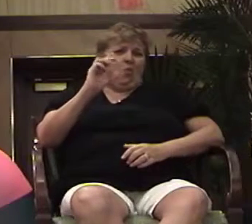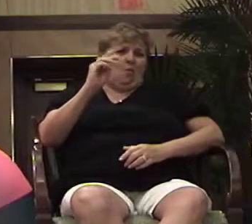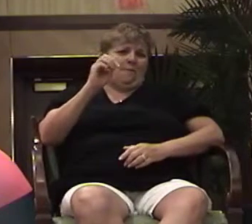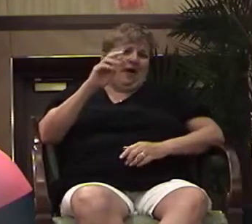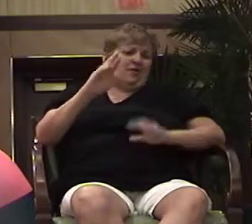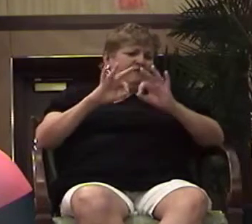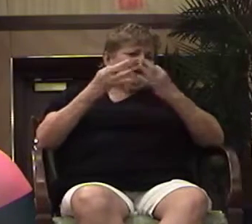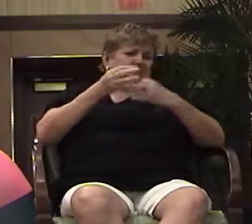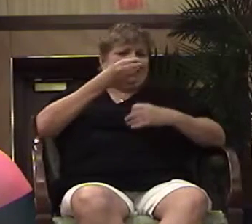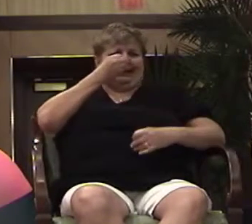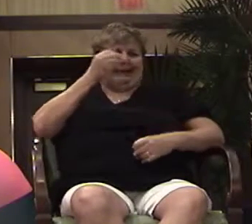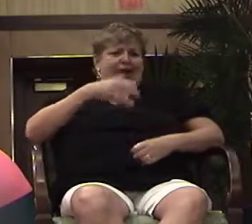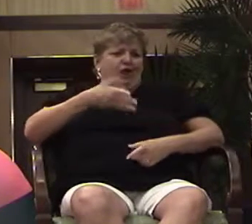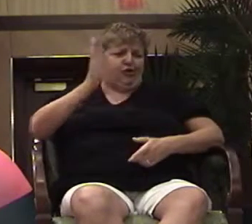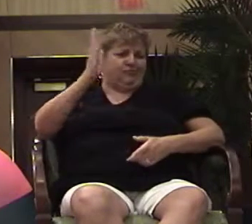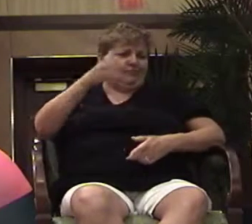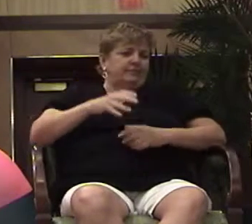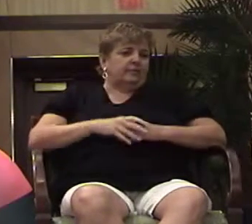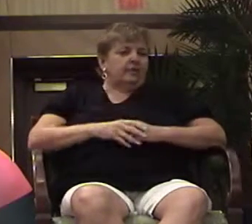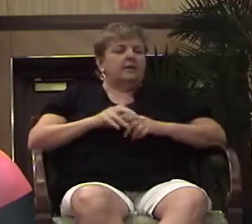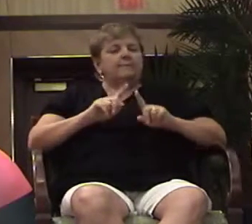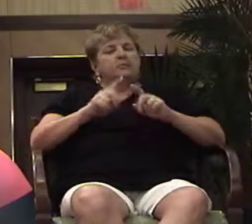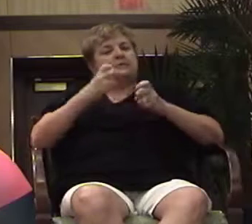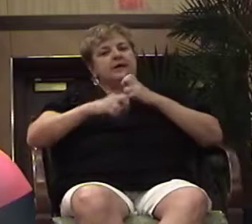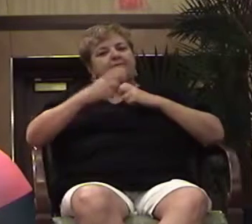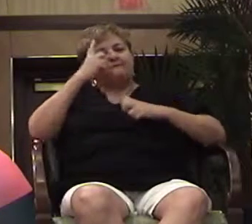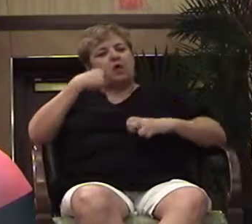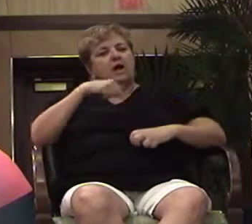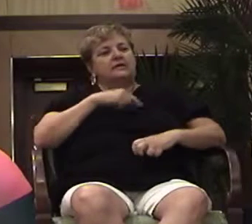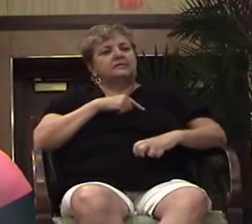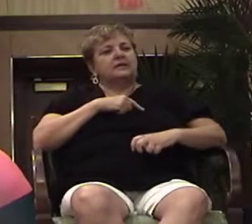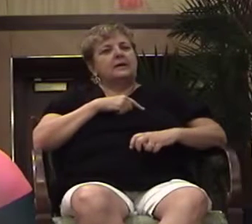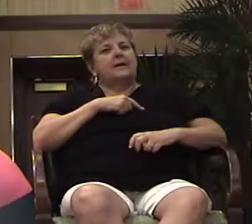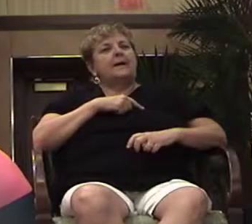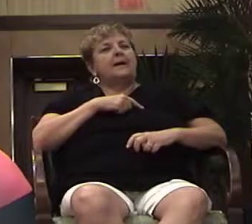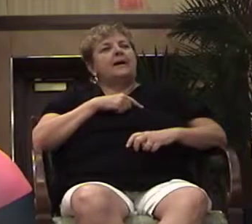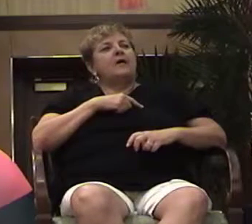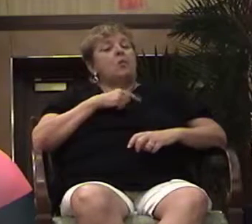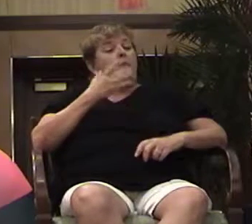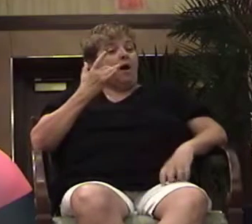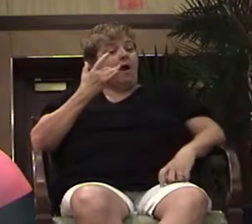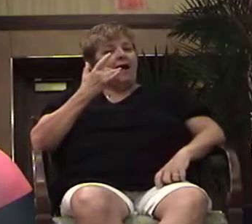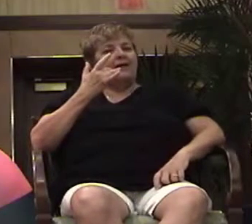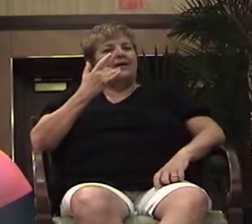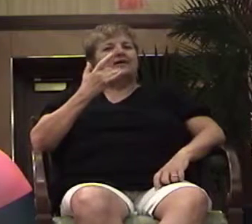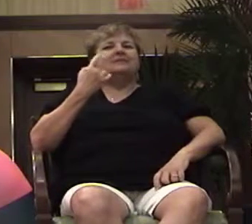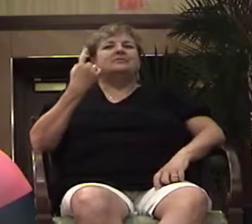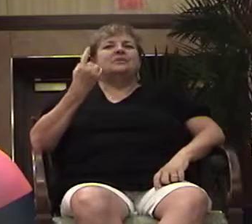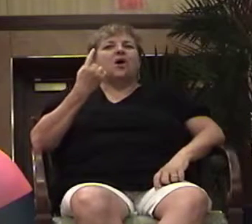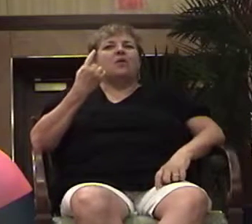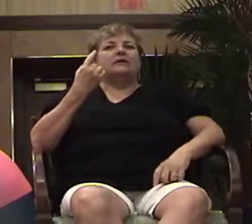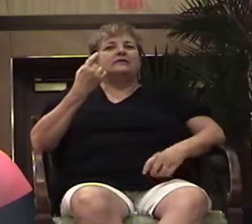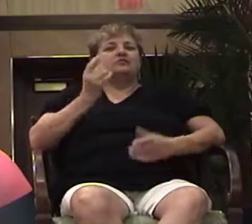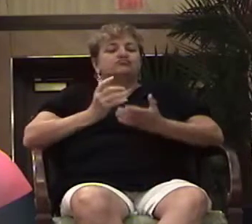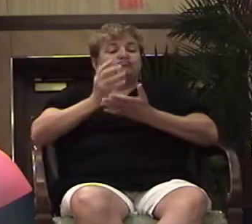And it was a tough road for us because he drank up all the money that he made, and